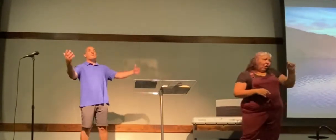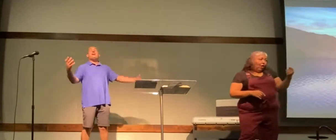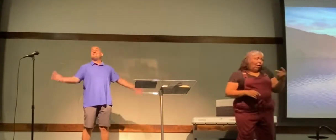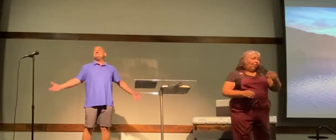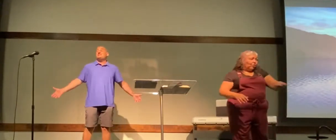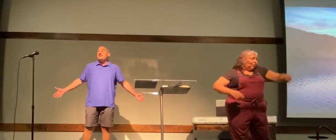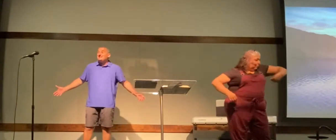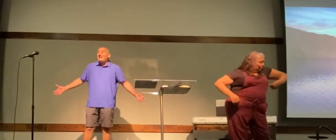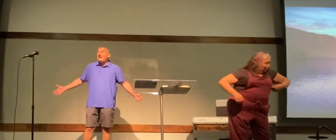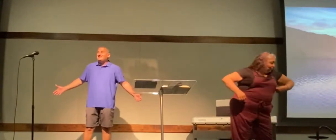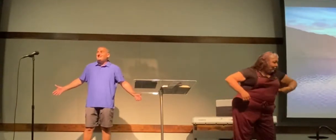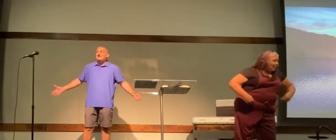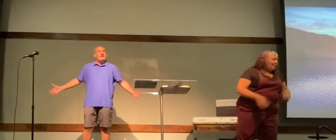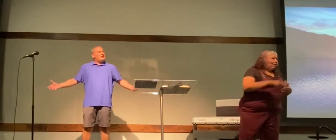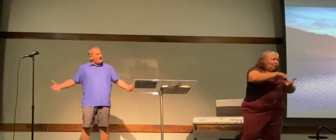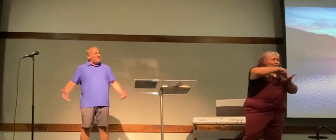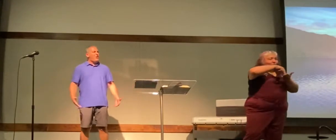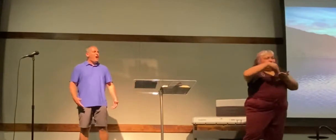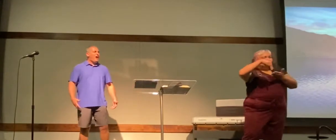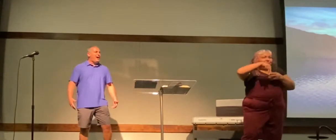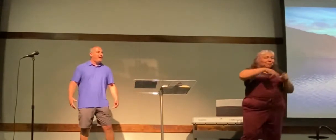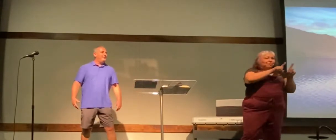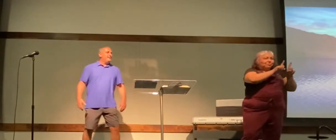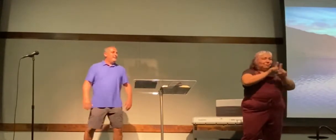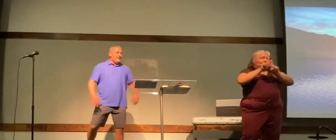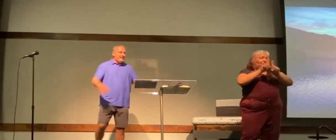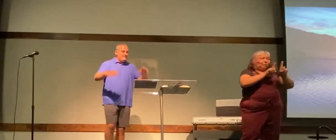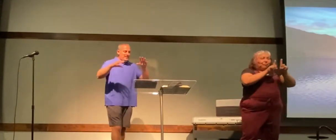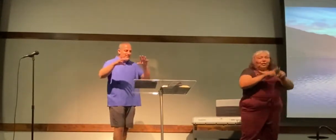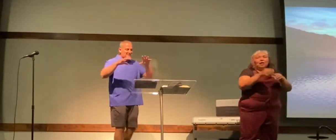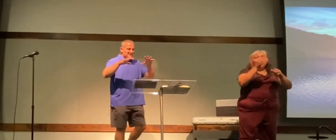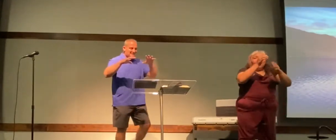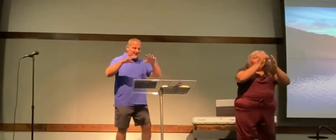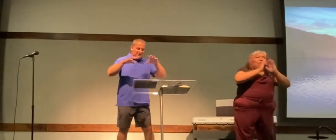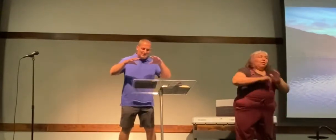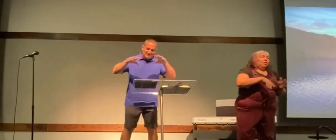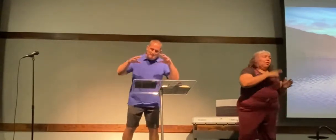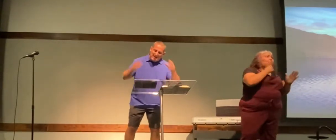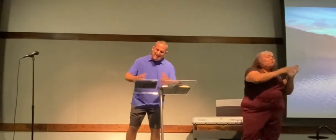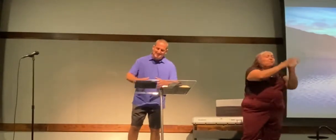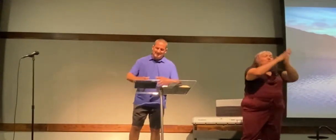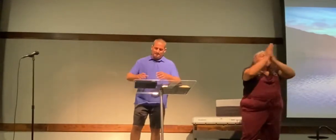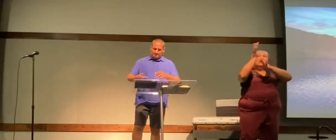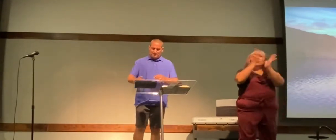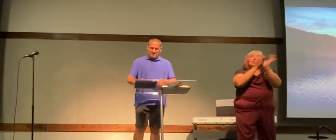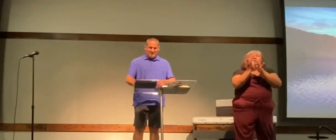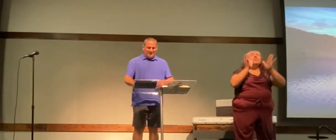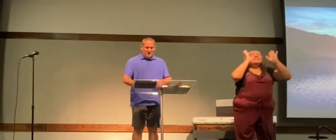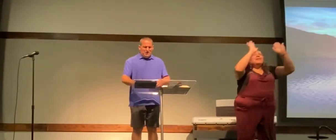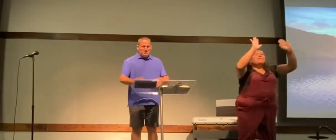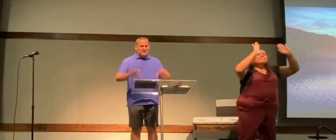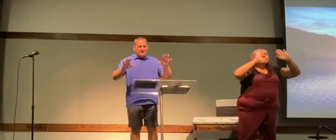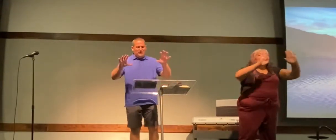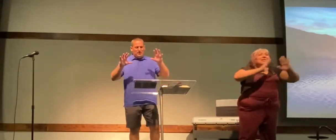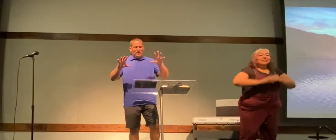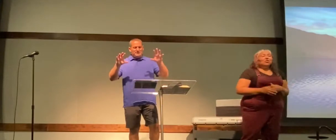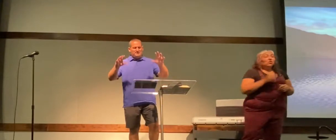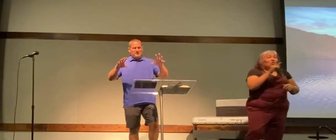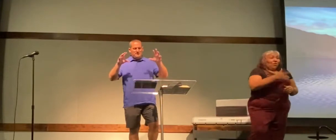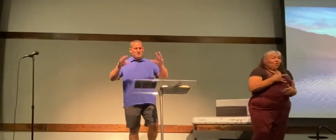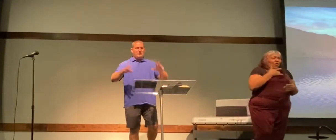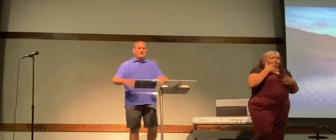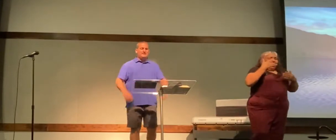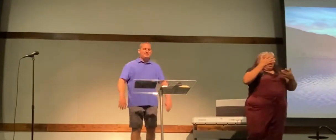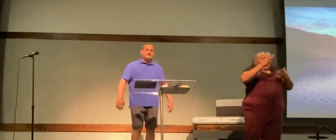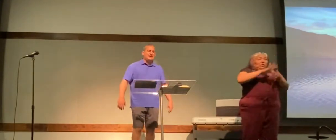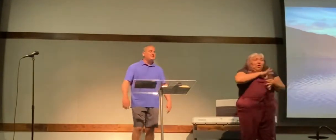forth, praising Jesus. Come on, right? It was just, it was amazing. You can feel the Holy